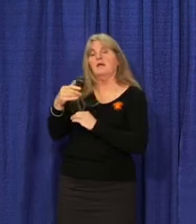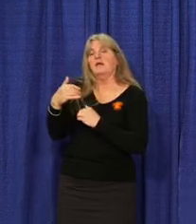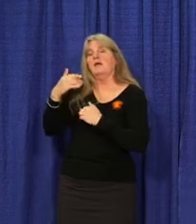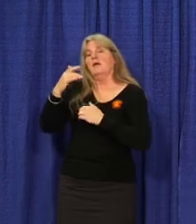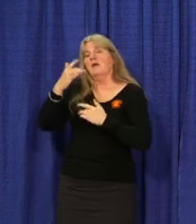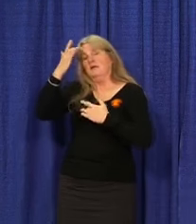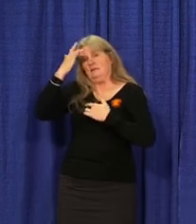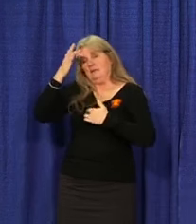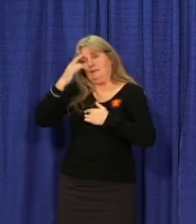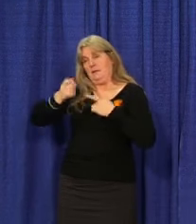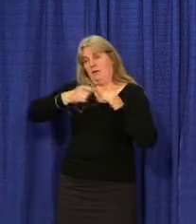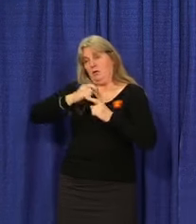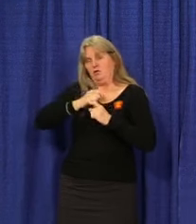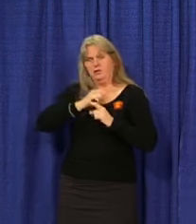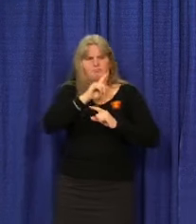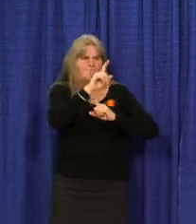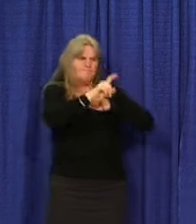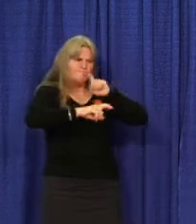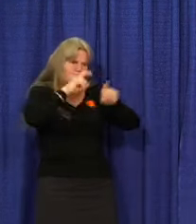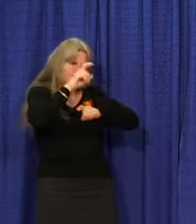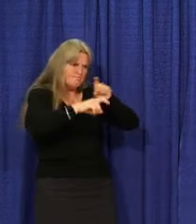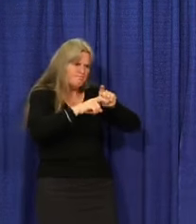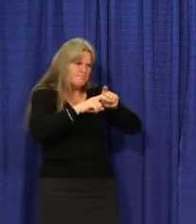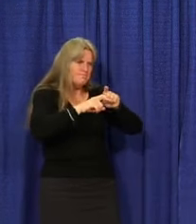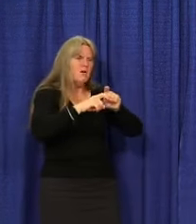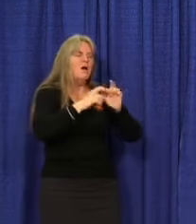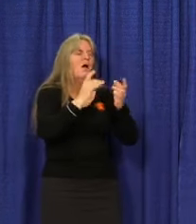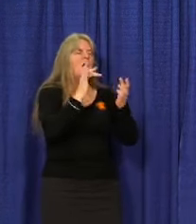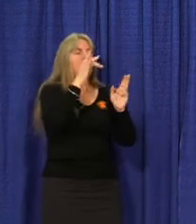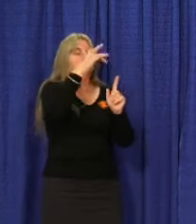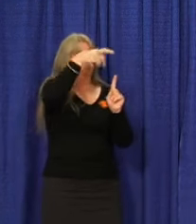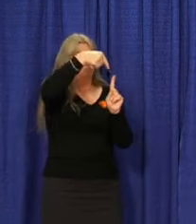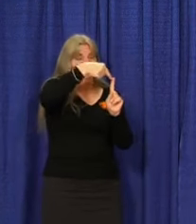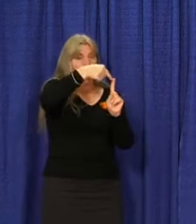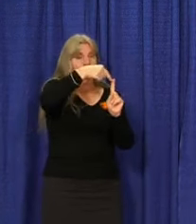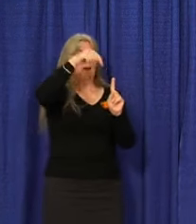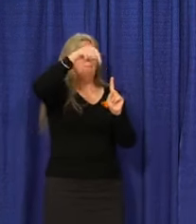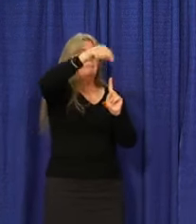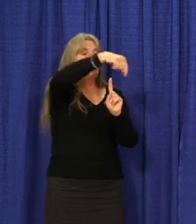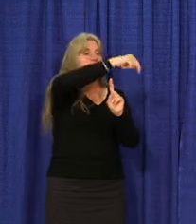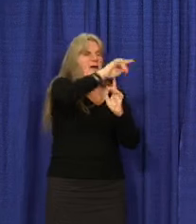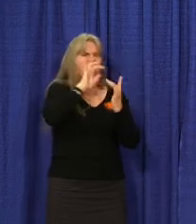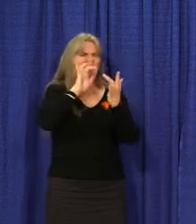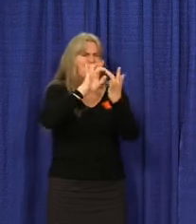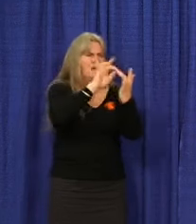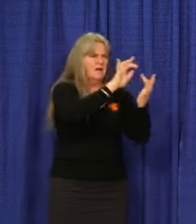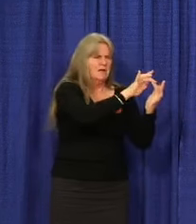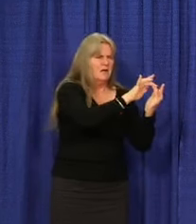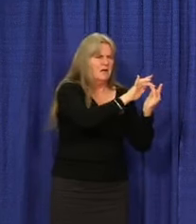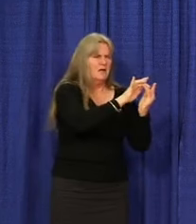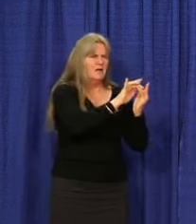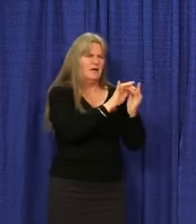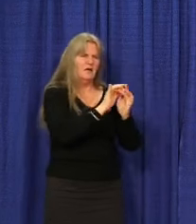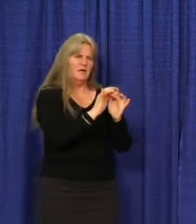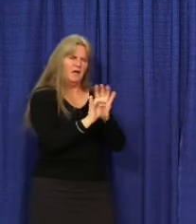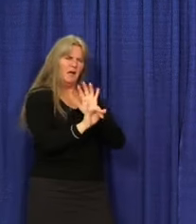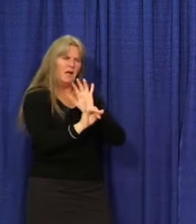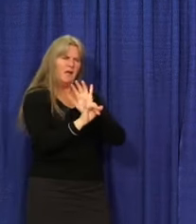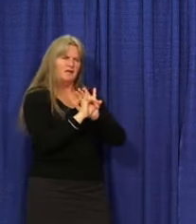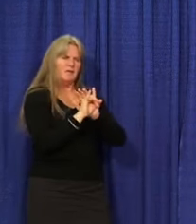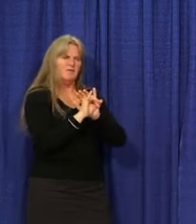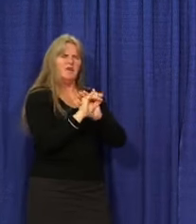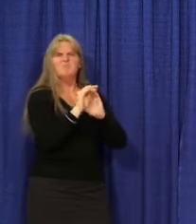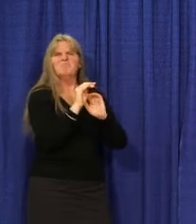close contacts. After reviewing the information, it was determined the risk of exposure to others was small and no